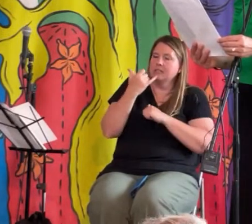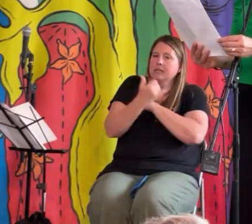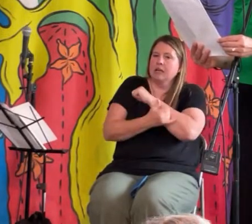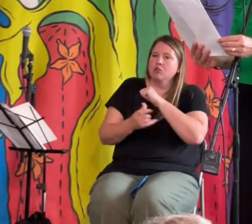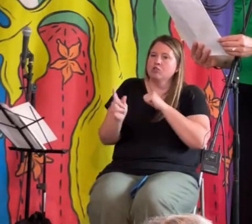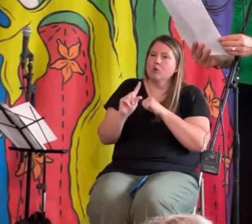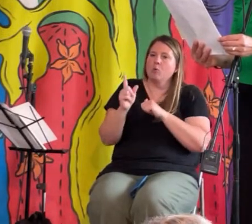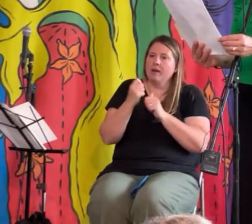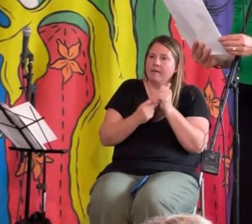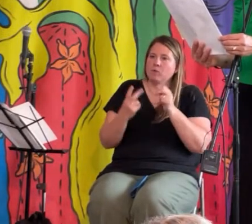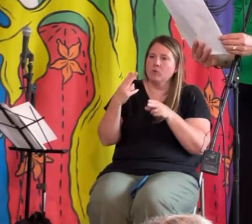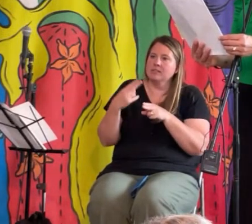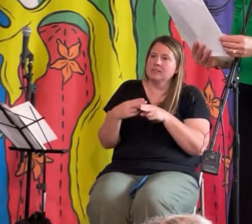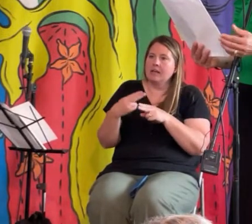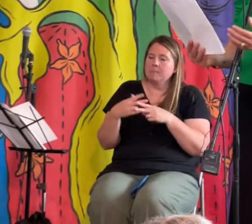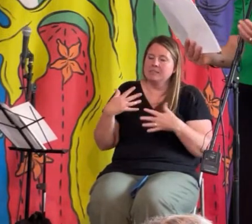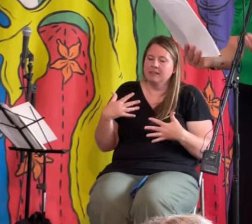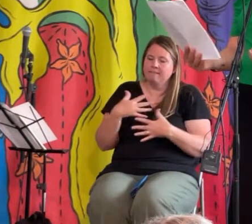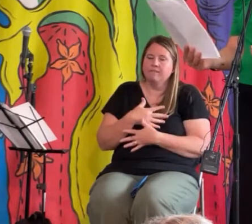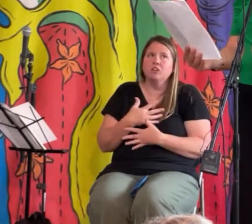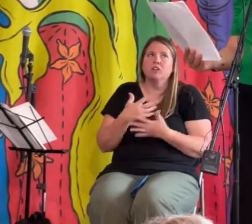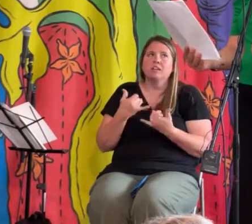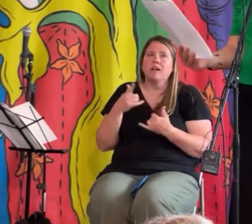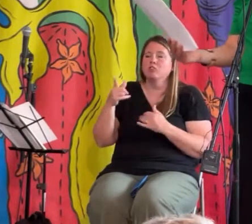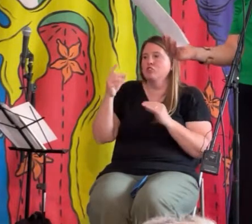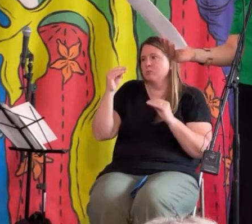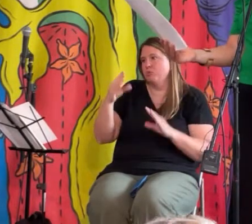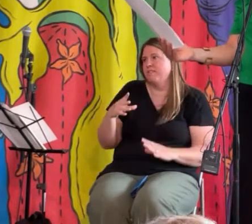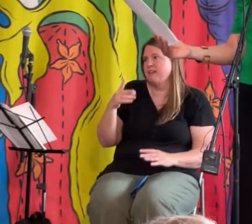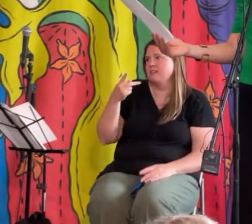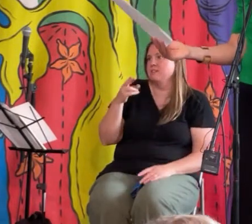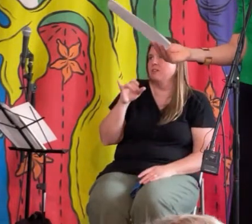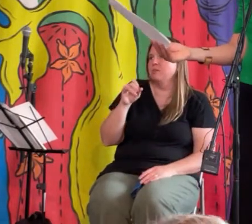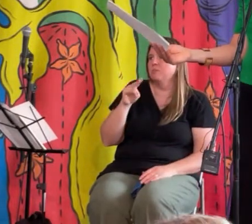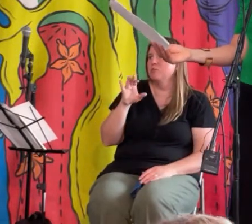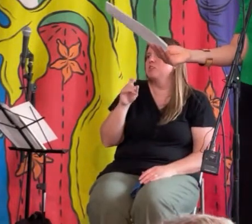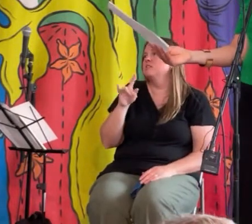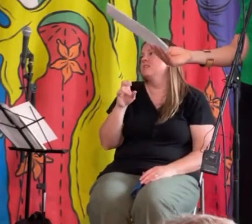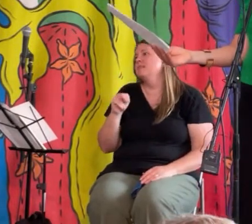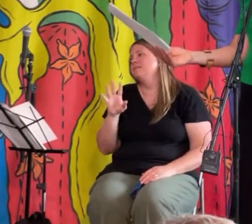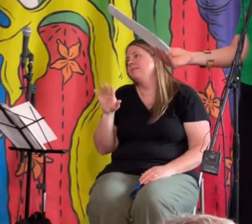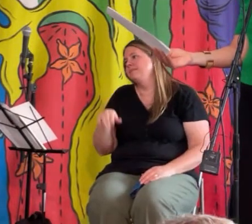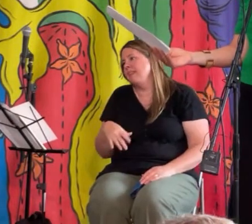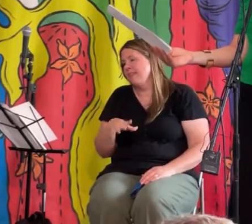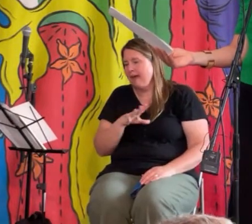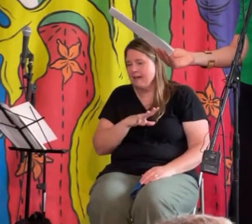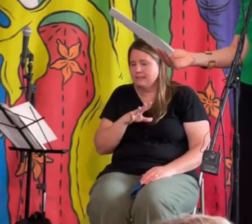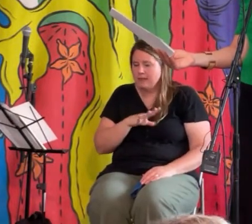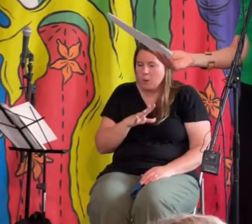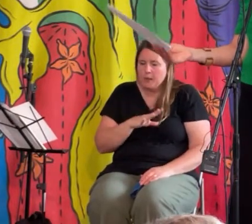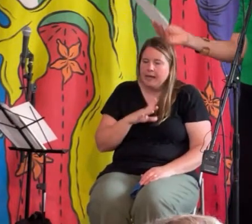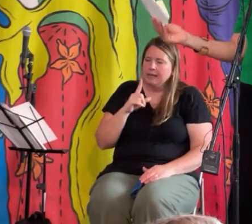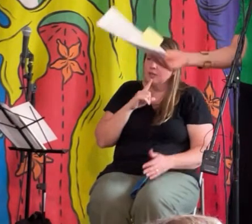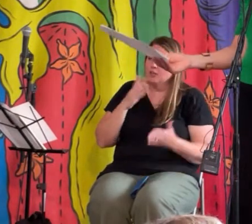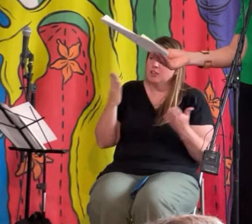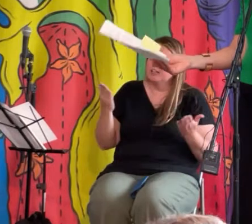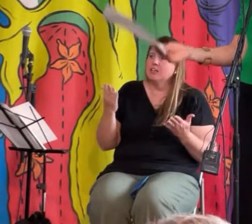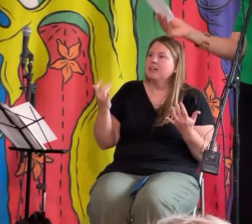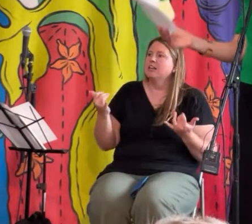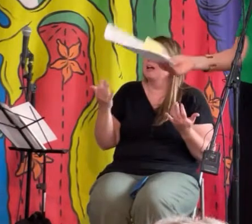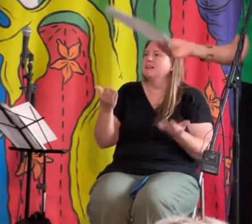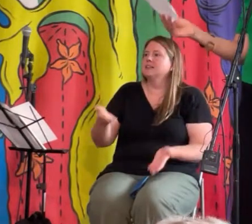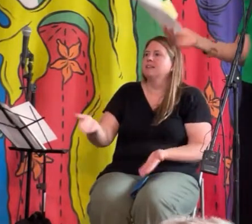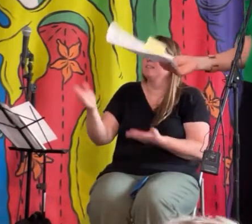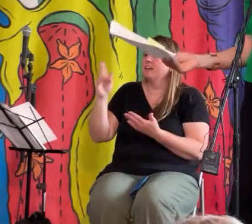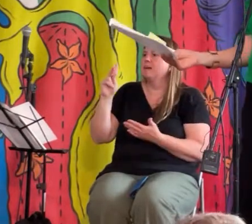Fear. Now she's professor at Princeton. That's okay with us. You're here now. Give it up